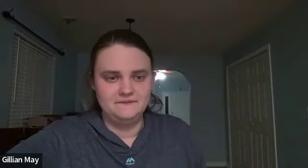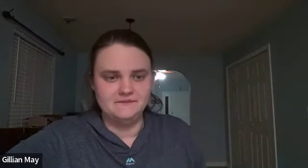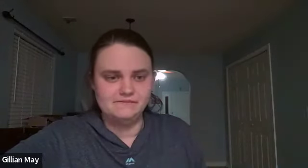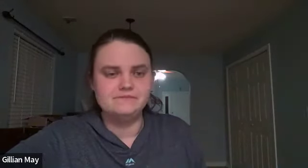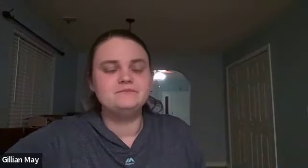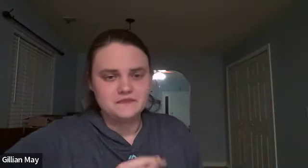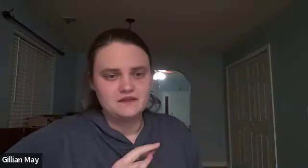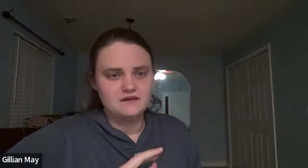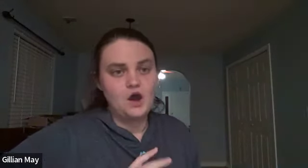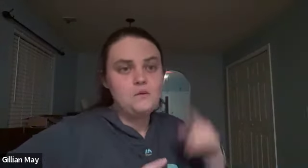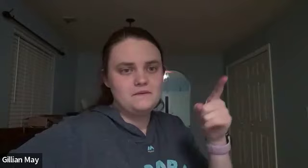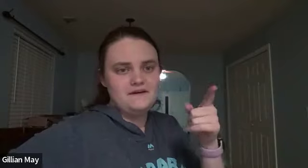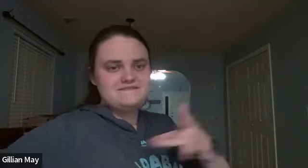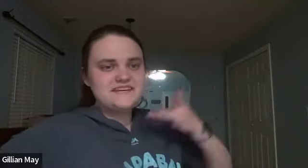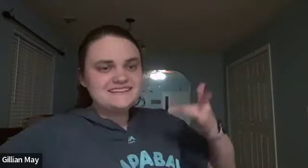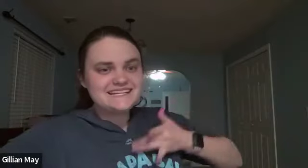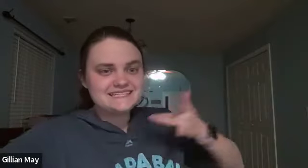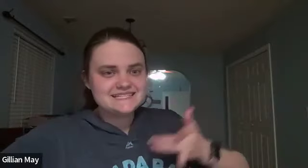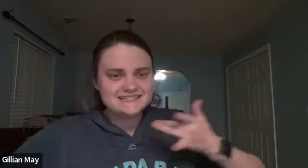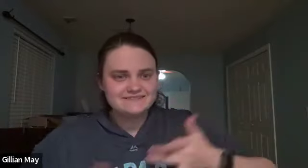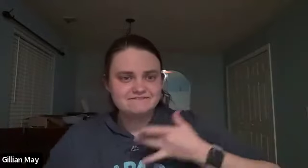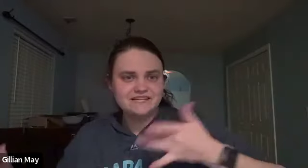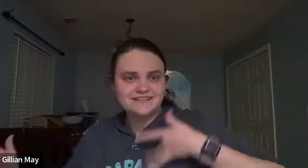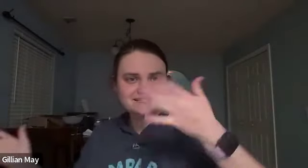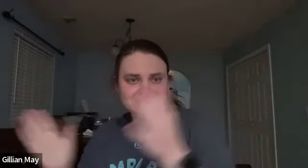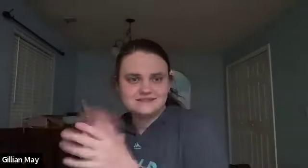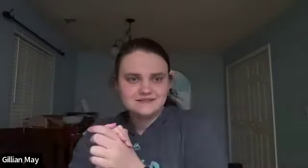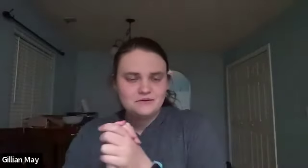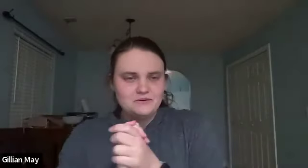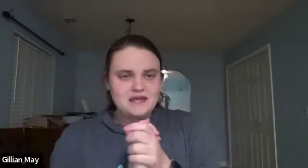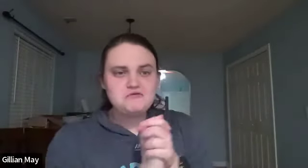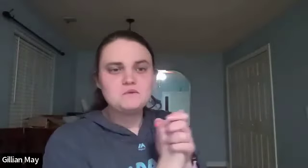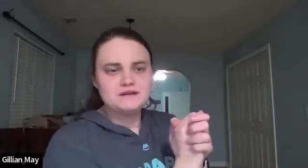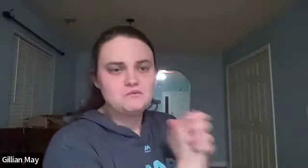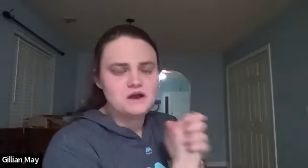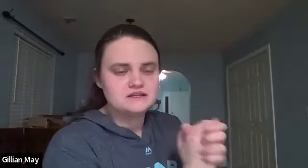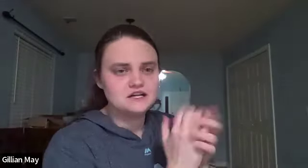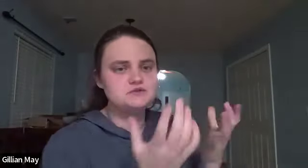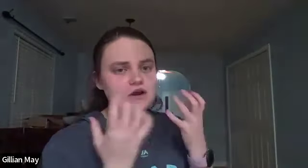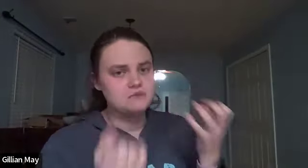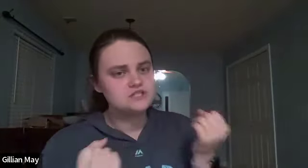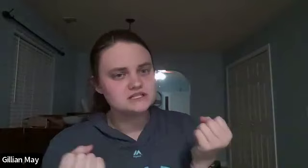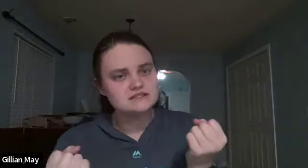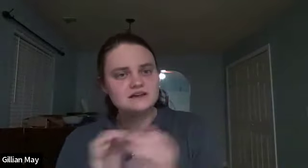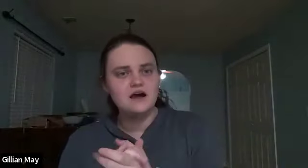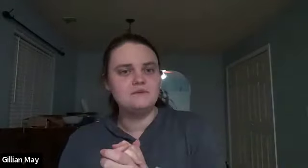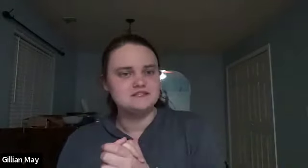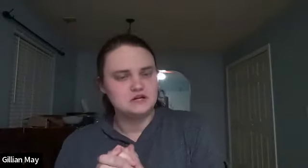librarian, bank, that kind feelings, of thing. Yeah, feelings. feelings. We have one where we get one in touch with our emotions. It's a great